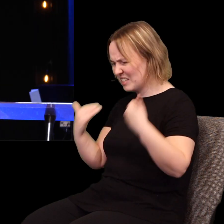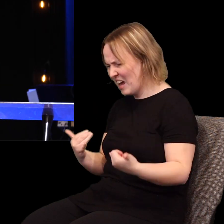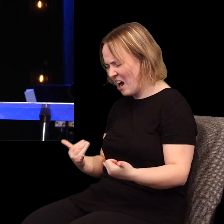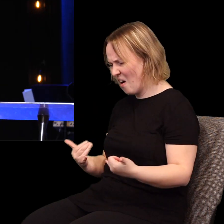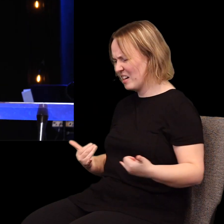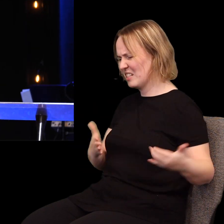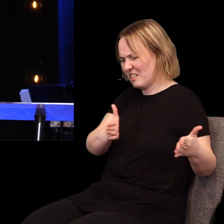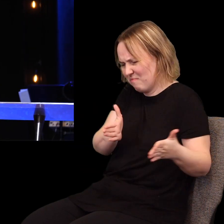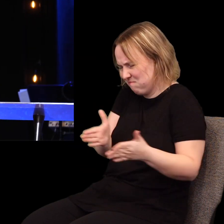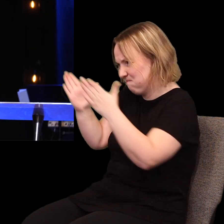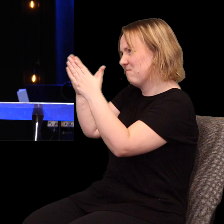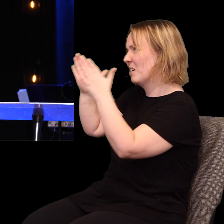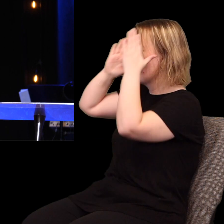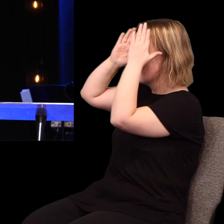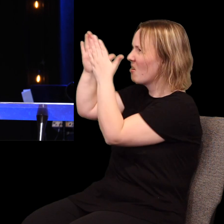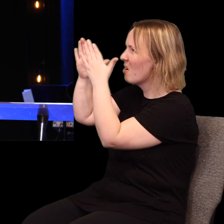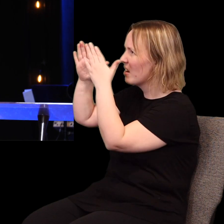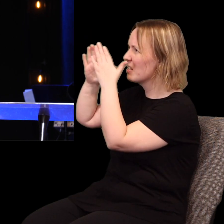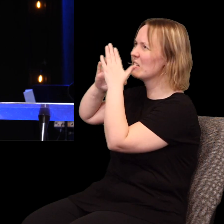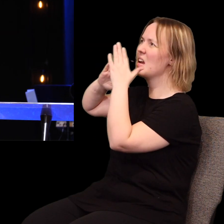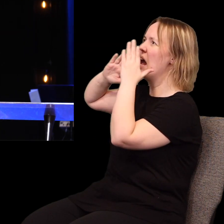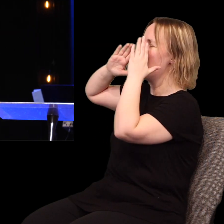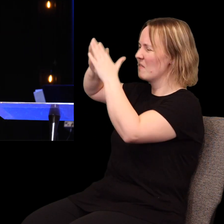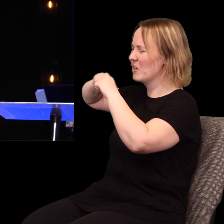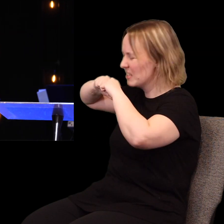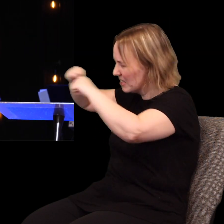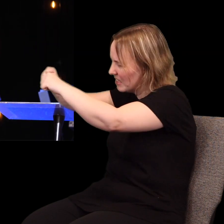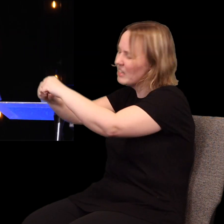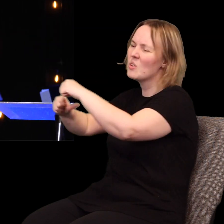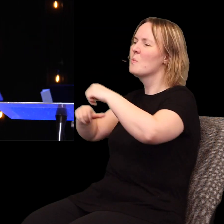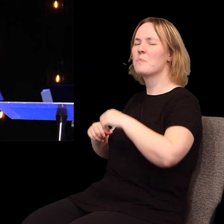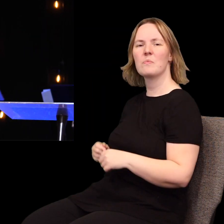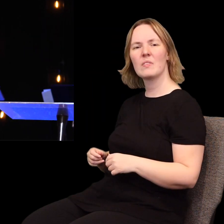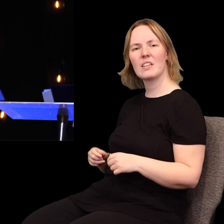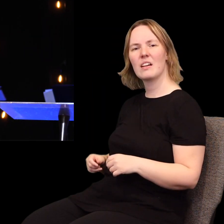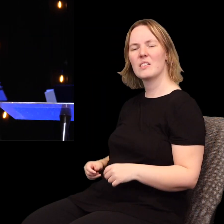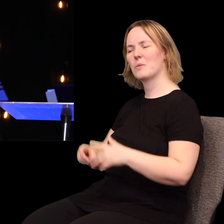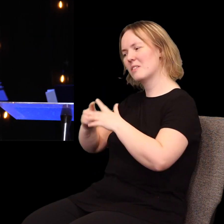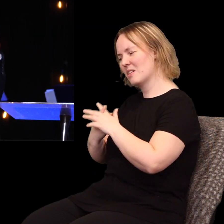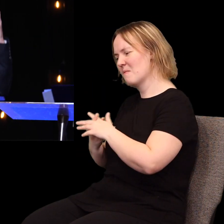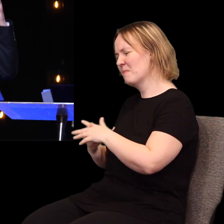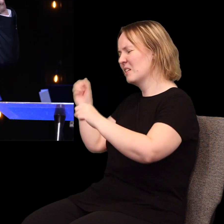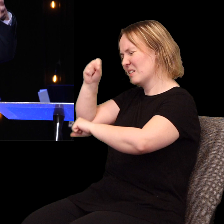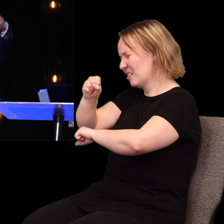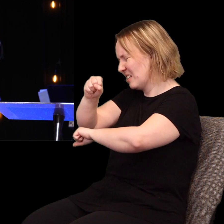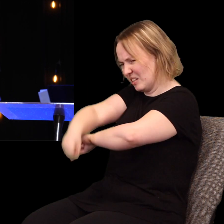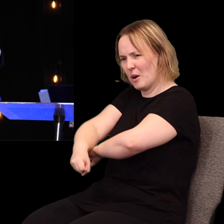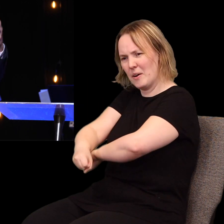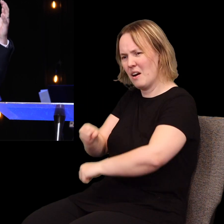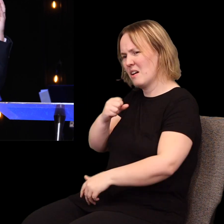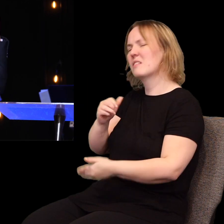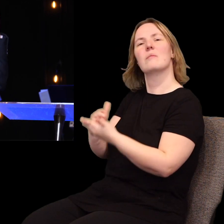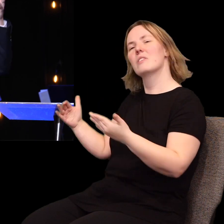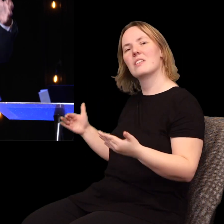is just traction. God, I pray, just for, like, take the wheels off, give me tractor tracks. And I just want to begin to get over some of those